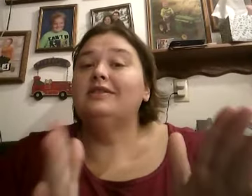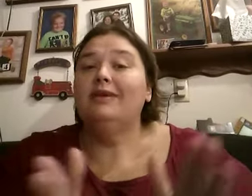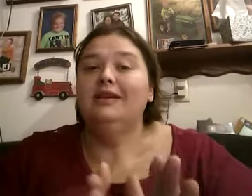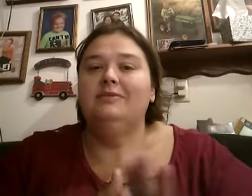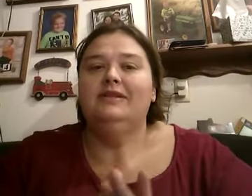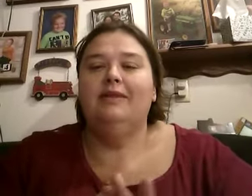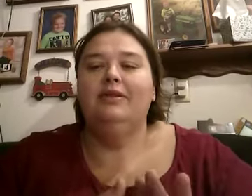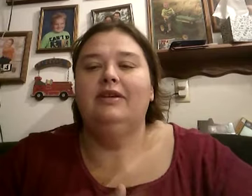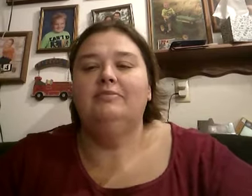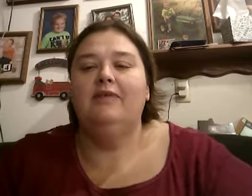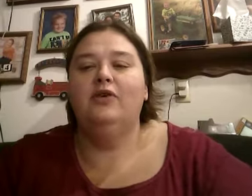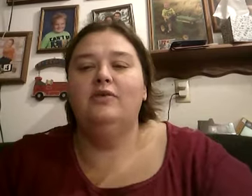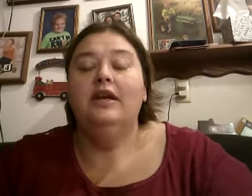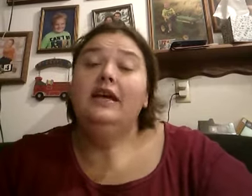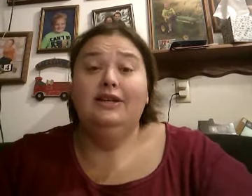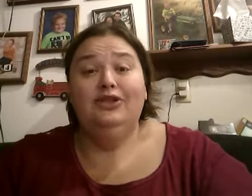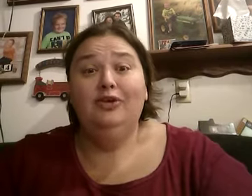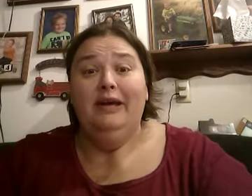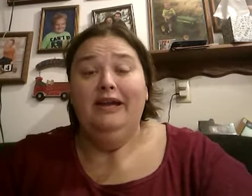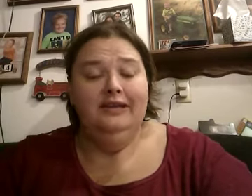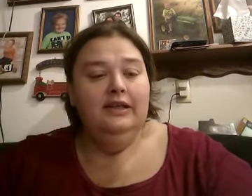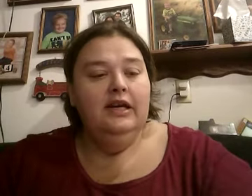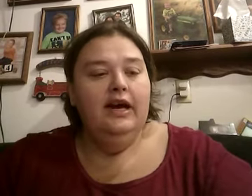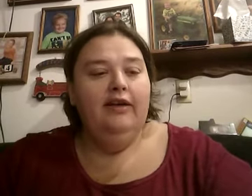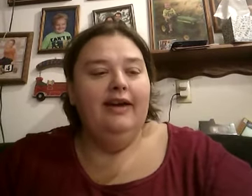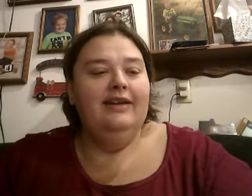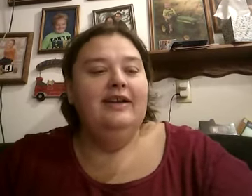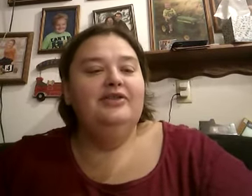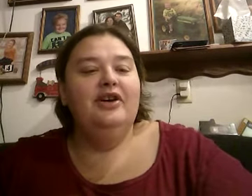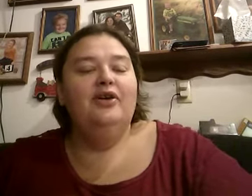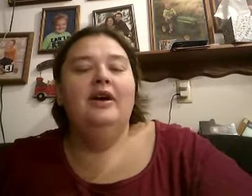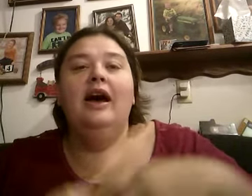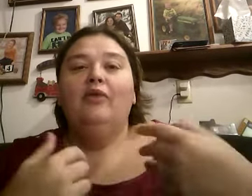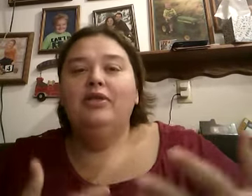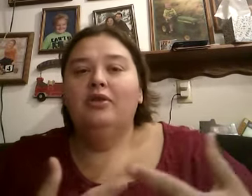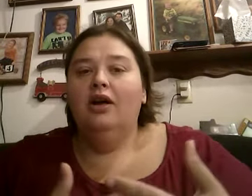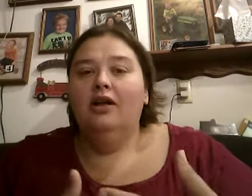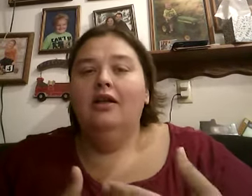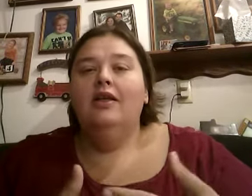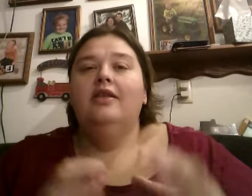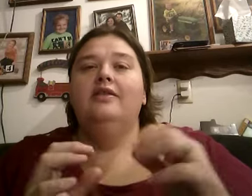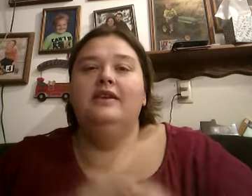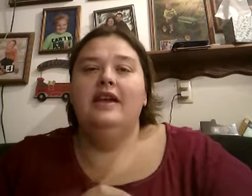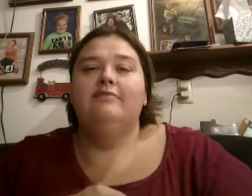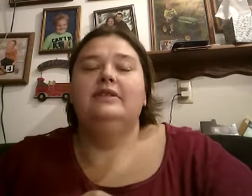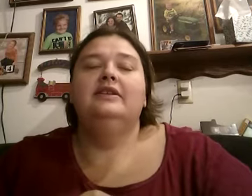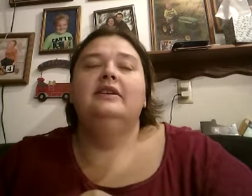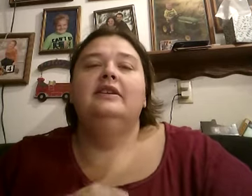my husband's tablet because my phone is stupid. Alright, so I went through all the names